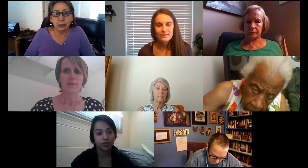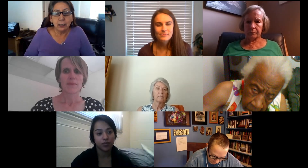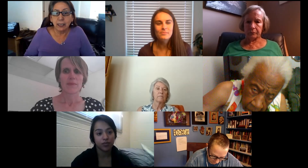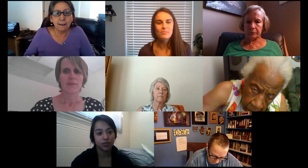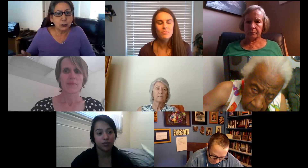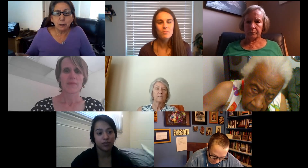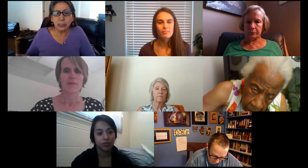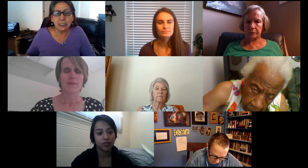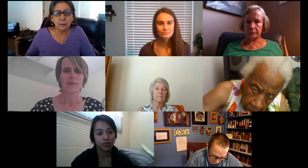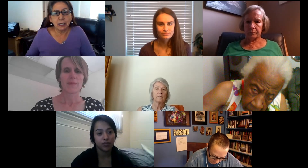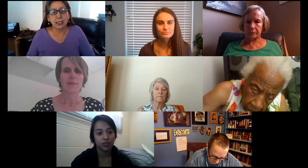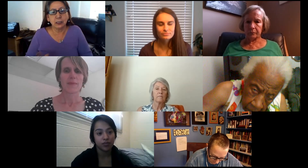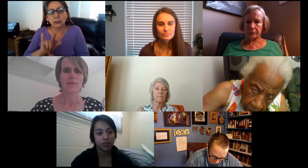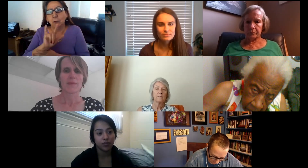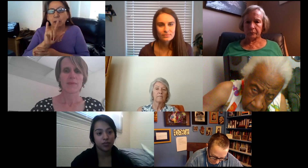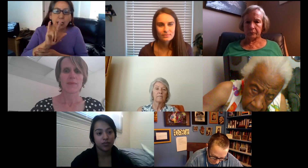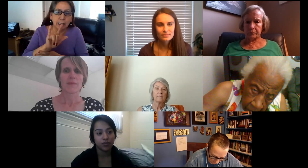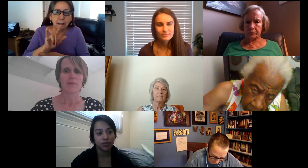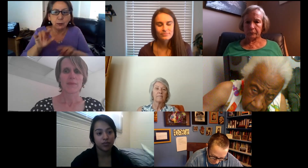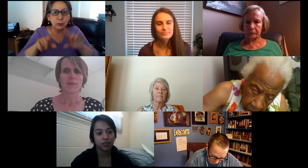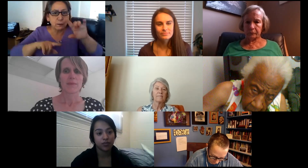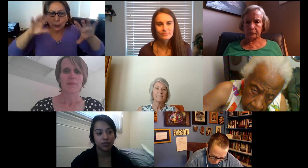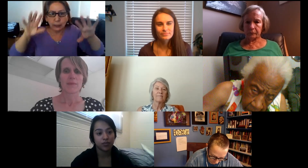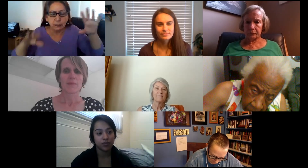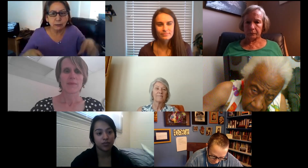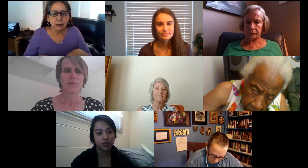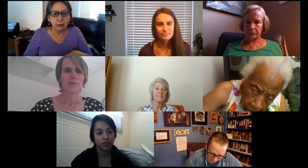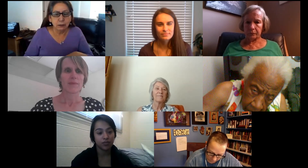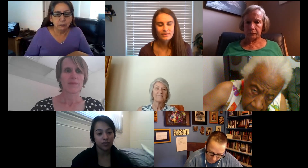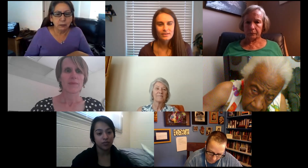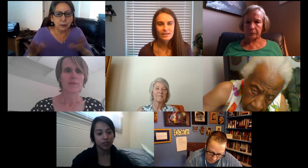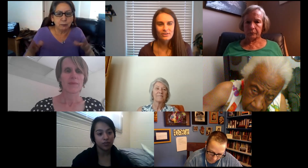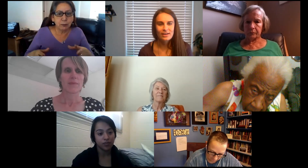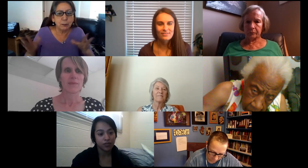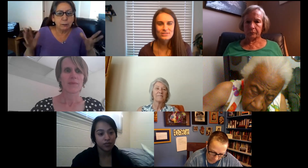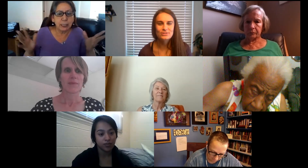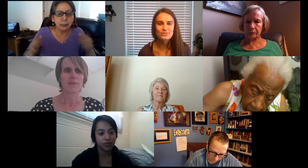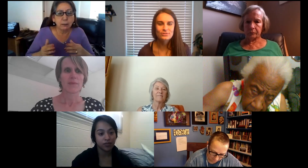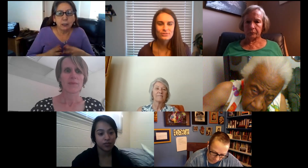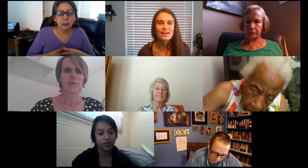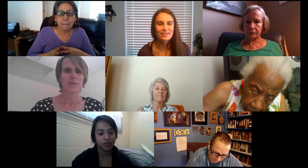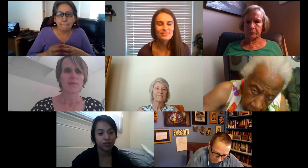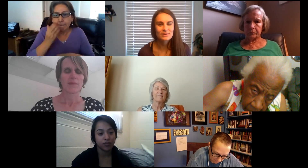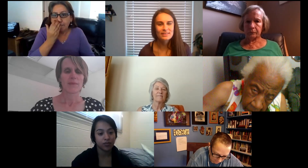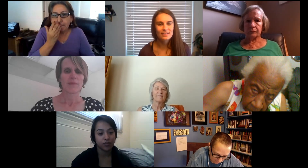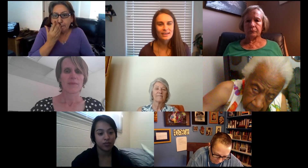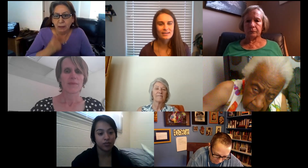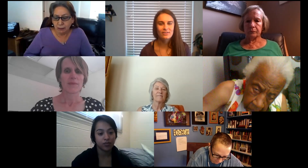they have so many different kinds. Some with "I love you," different people are making. You'll have to give me the link and